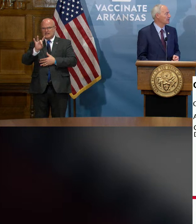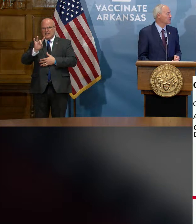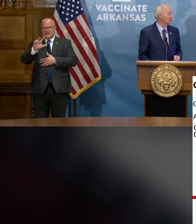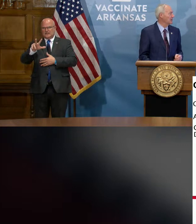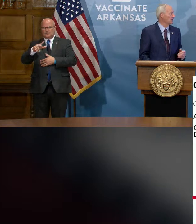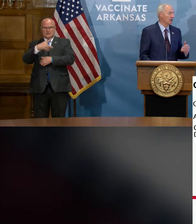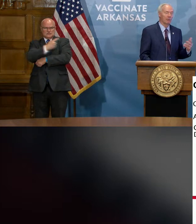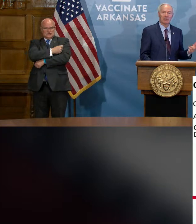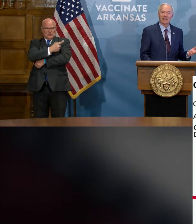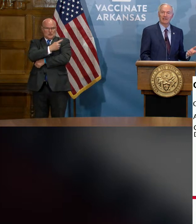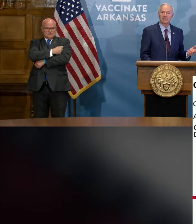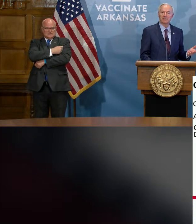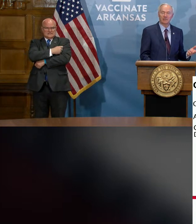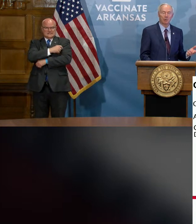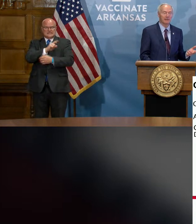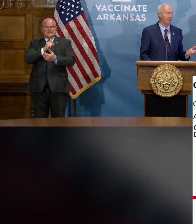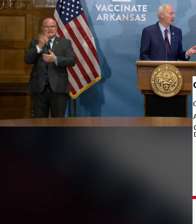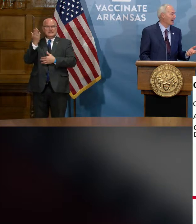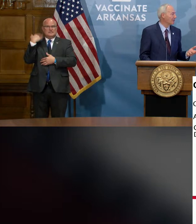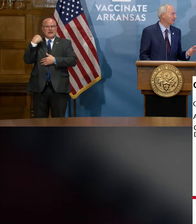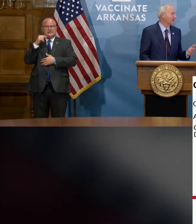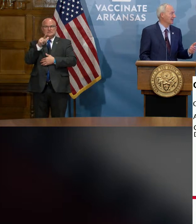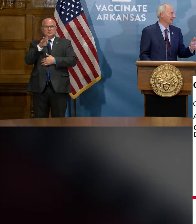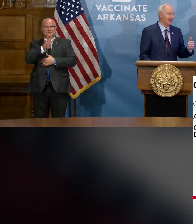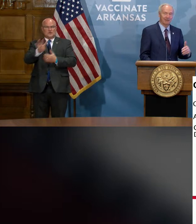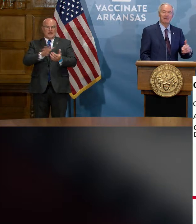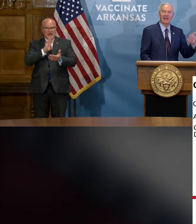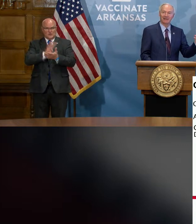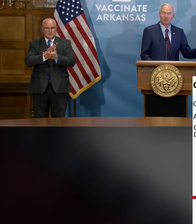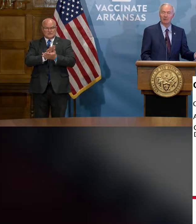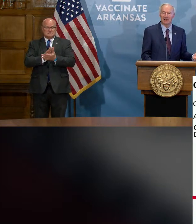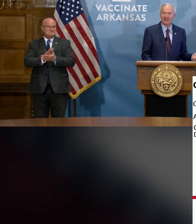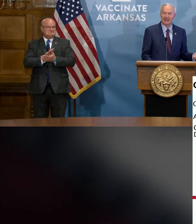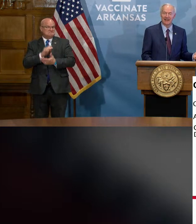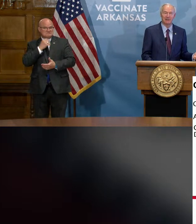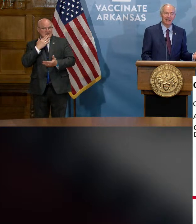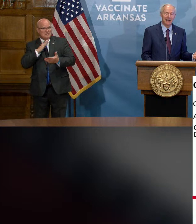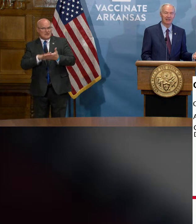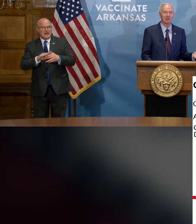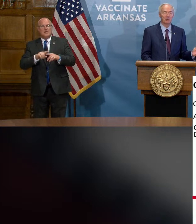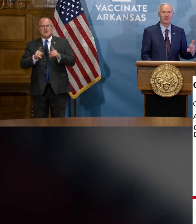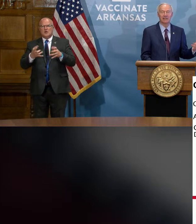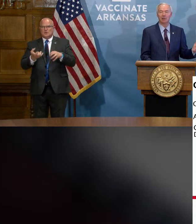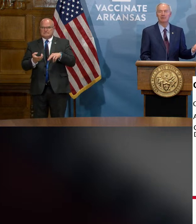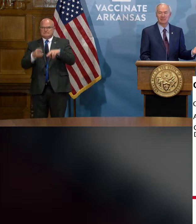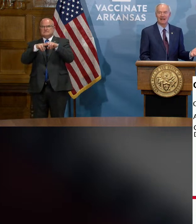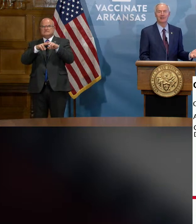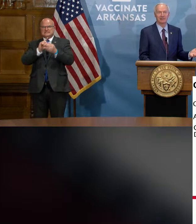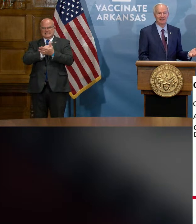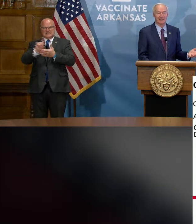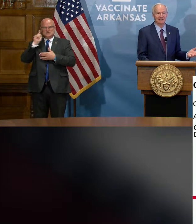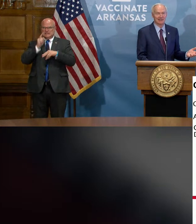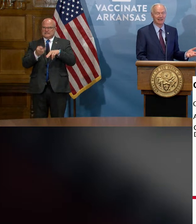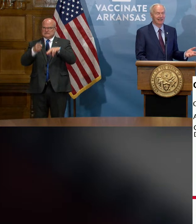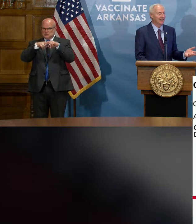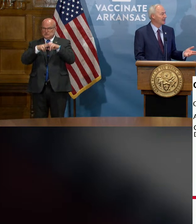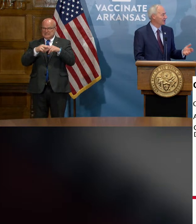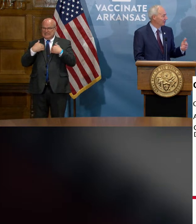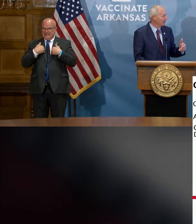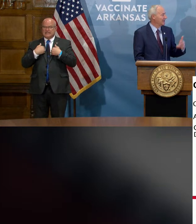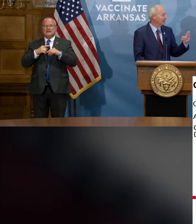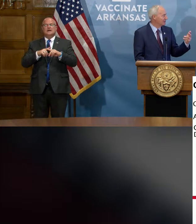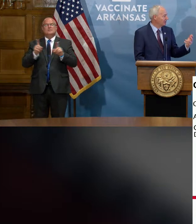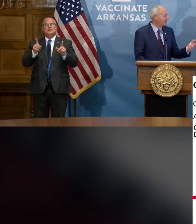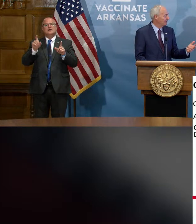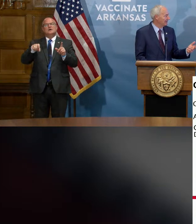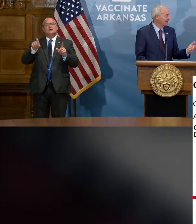19,583 doses over the last 24 hours. Not bad, but we'd like to have it higher. A week ago, it was higher than that. And